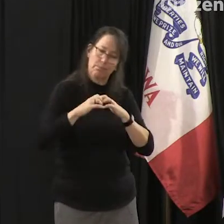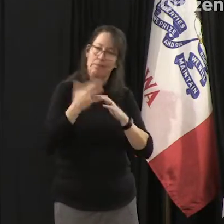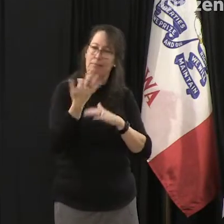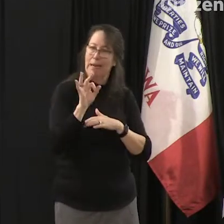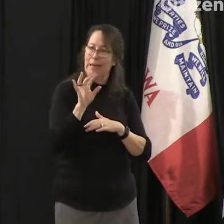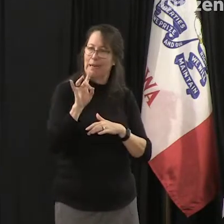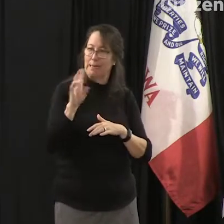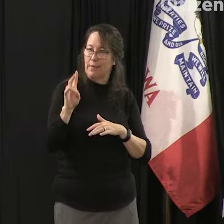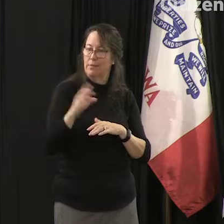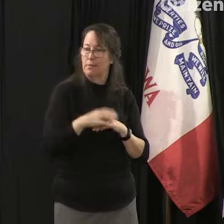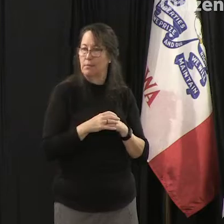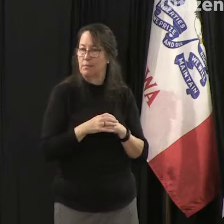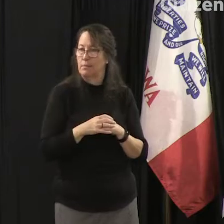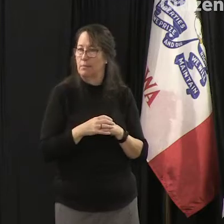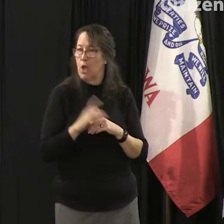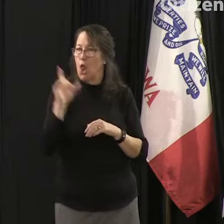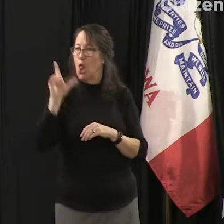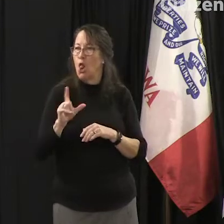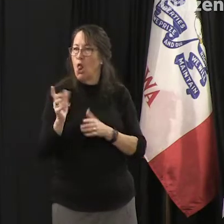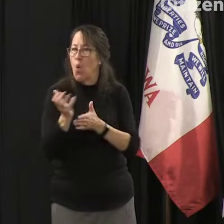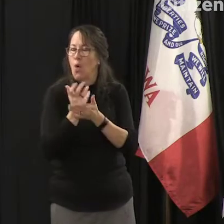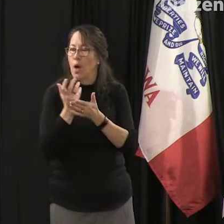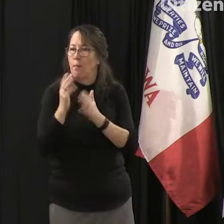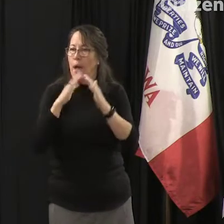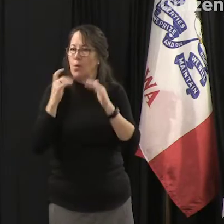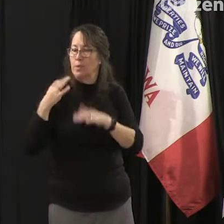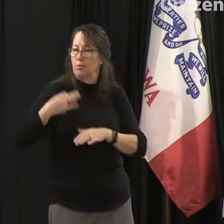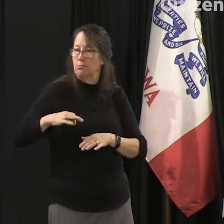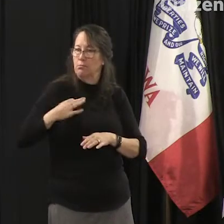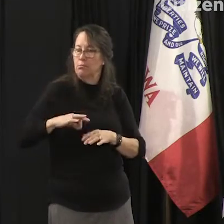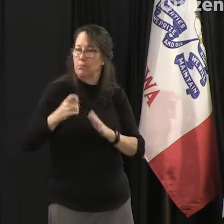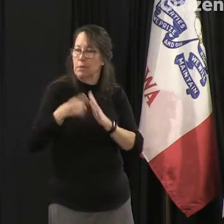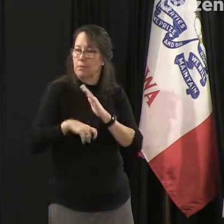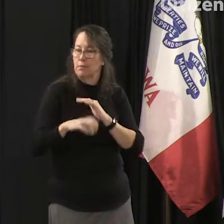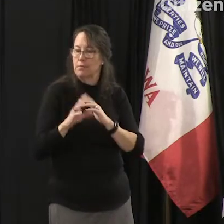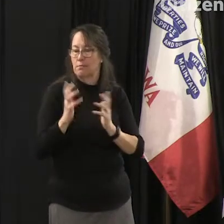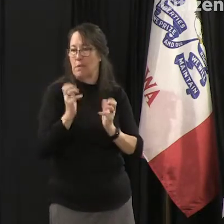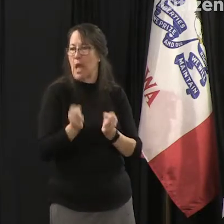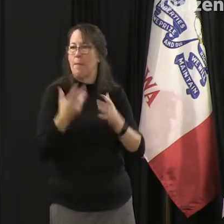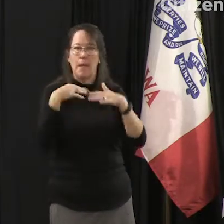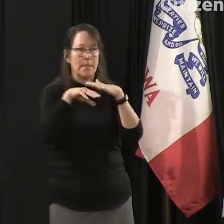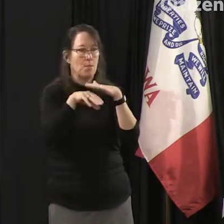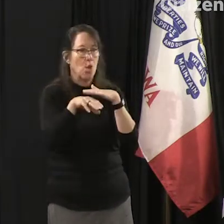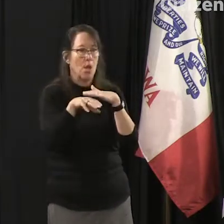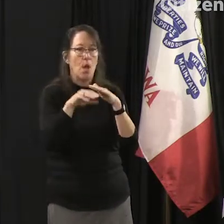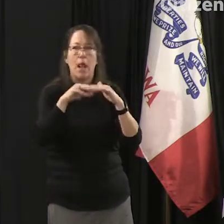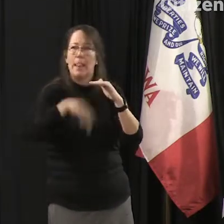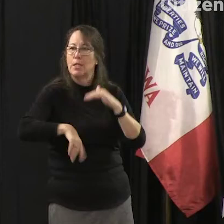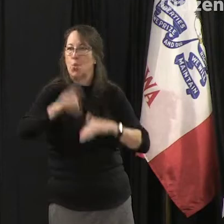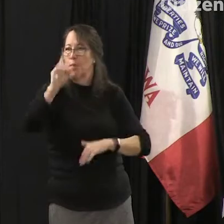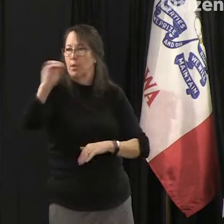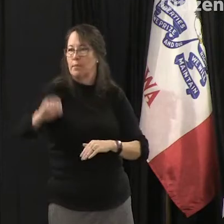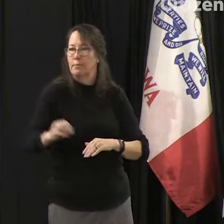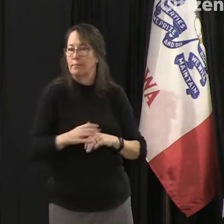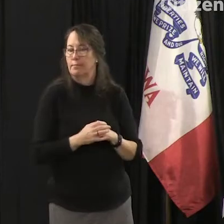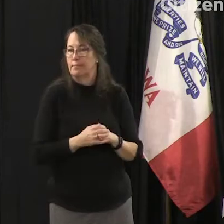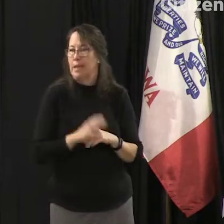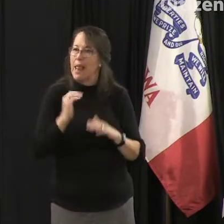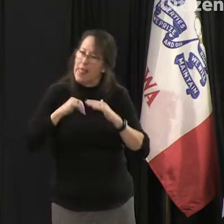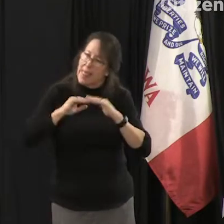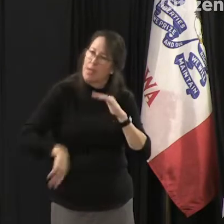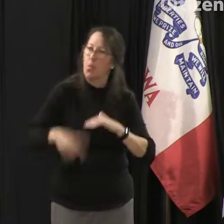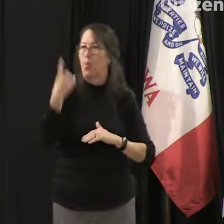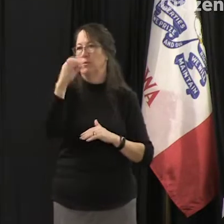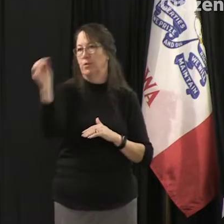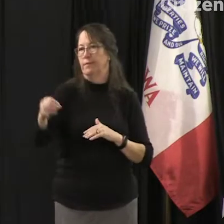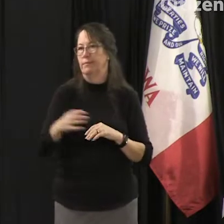1987 with this low-income housing tax credit. How many are accessible? Less than 1% are accessible.